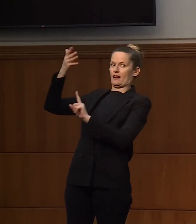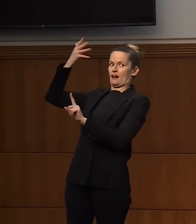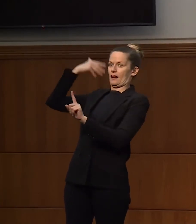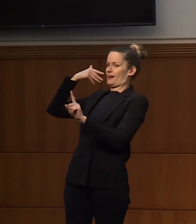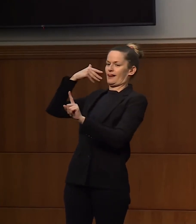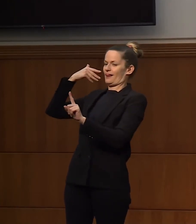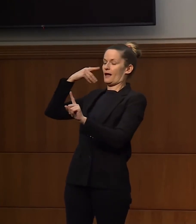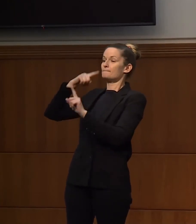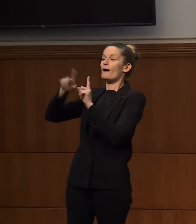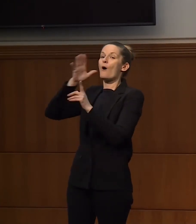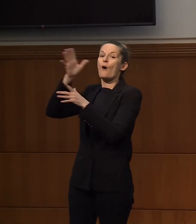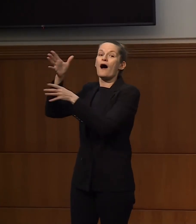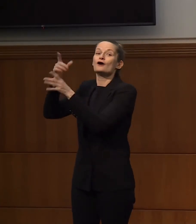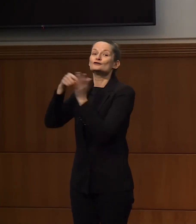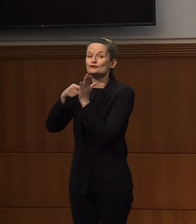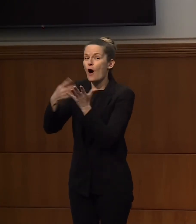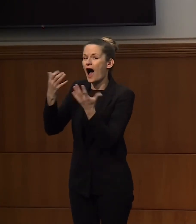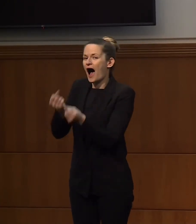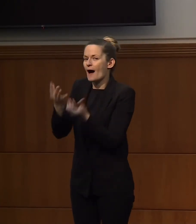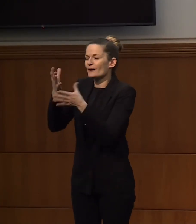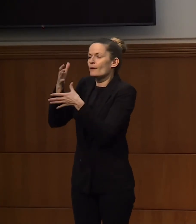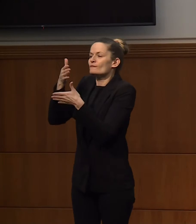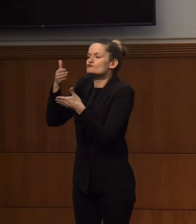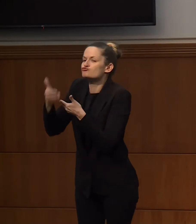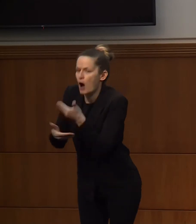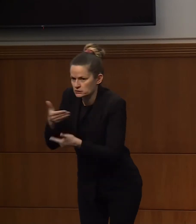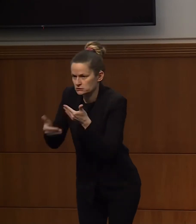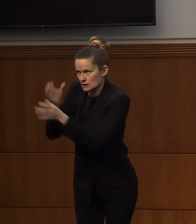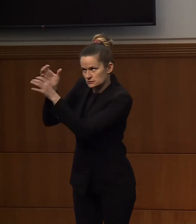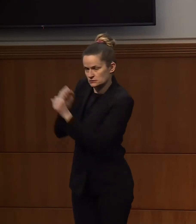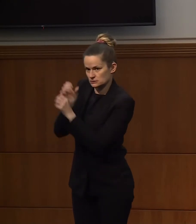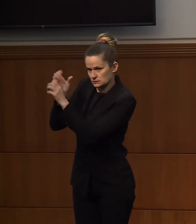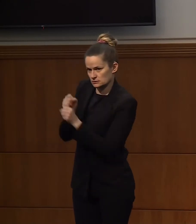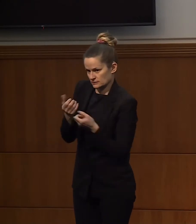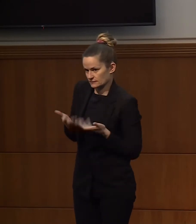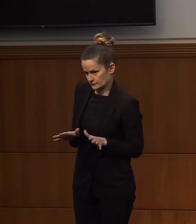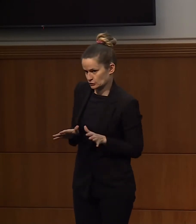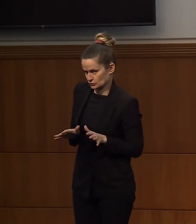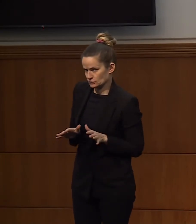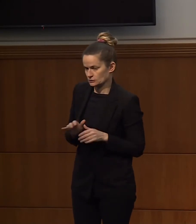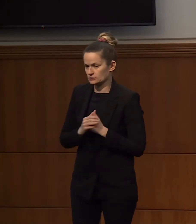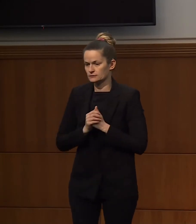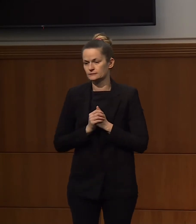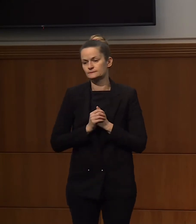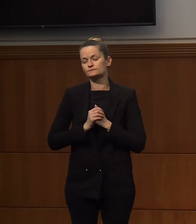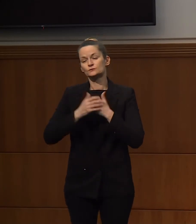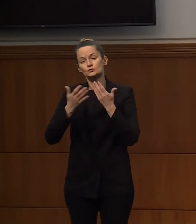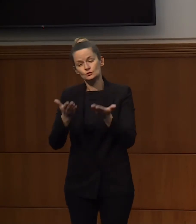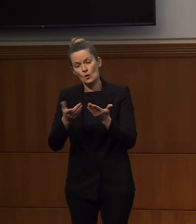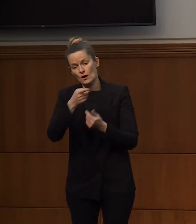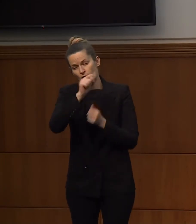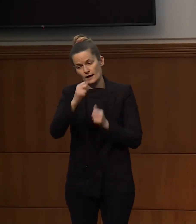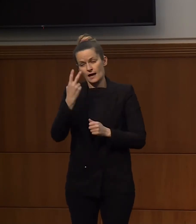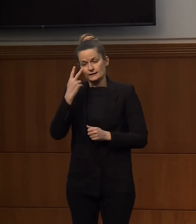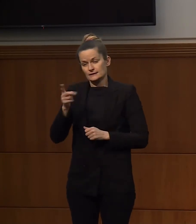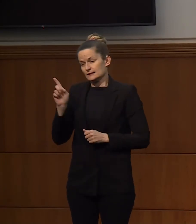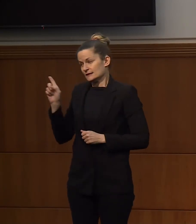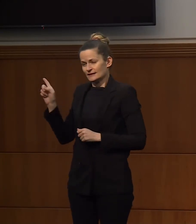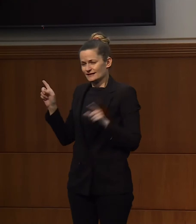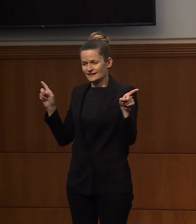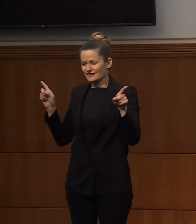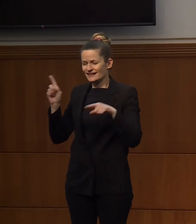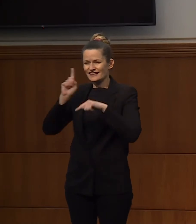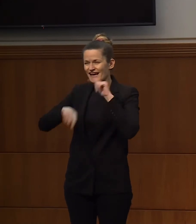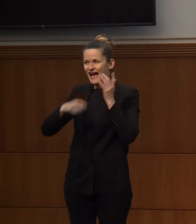reporting. It just won't be possible to see like, oh, wow, we have this overwhelming number of votes that still need to be coming in. We just don't